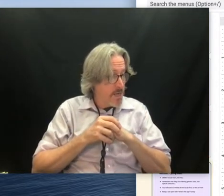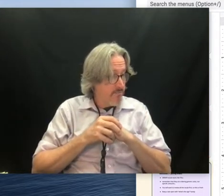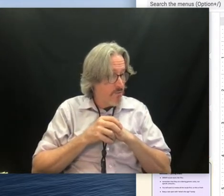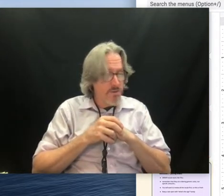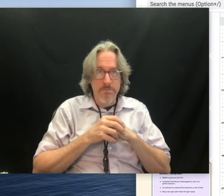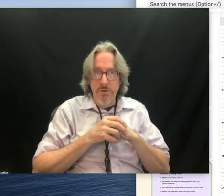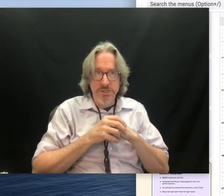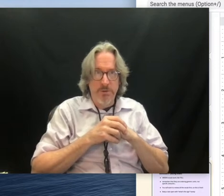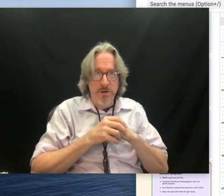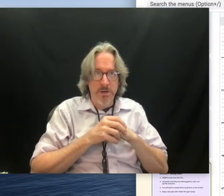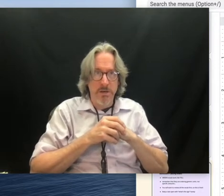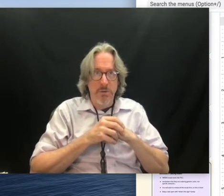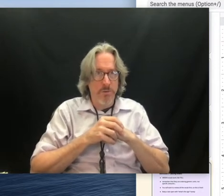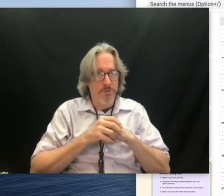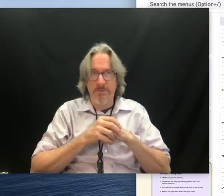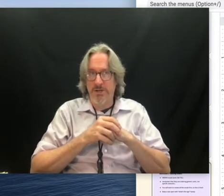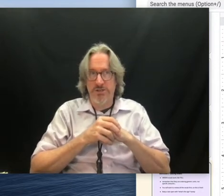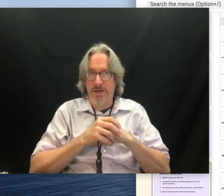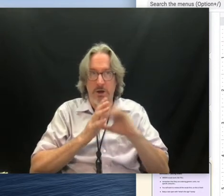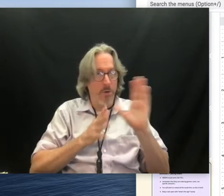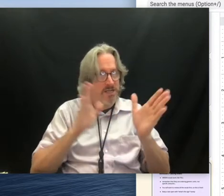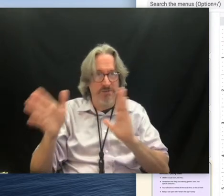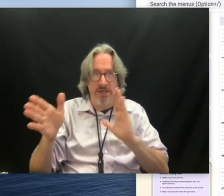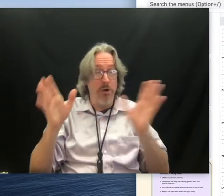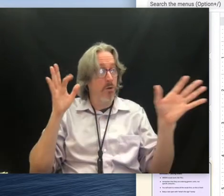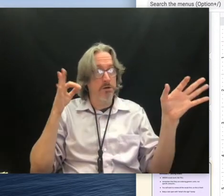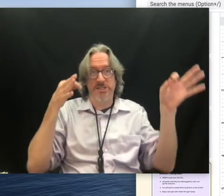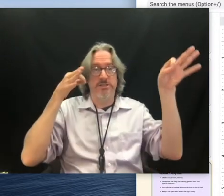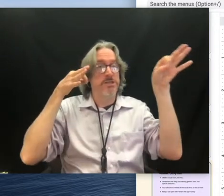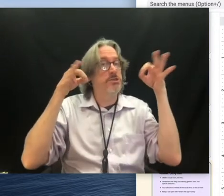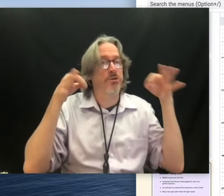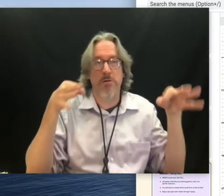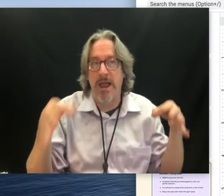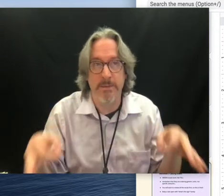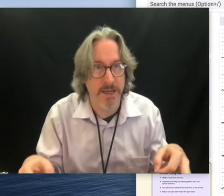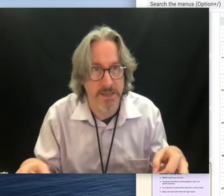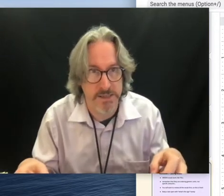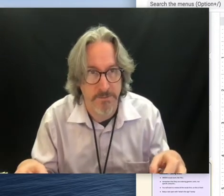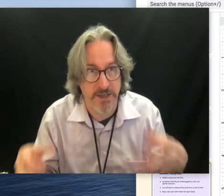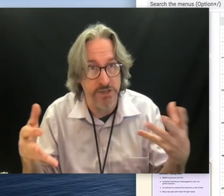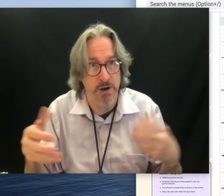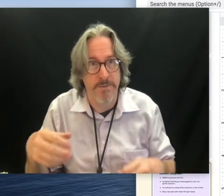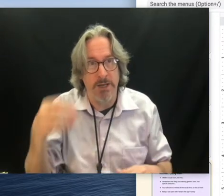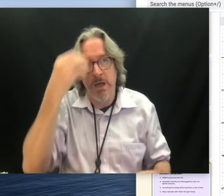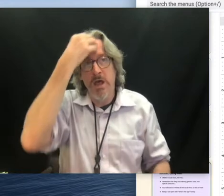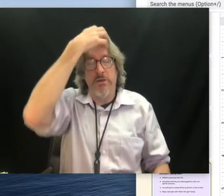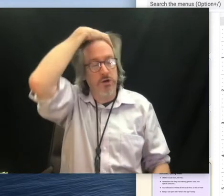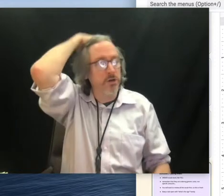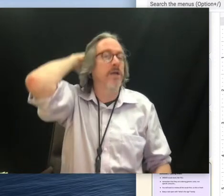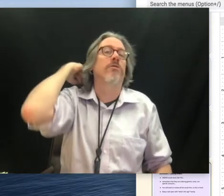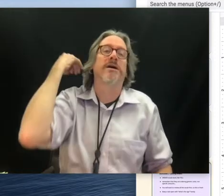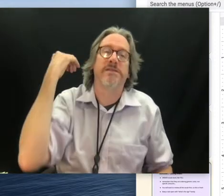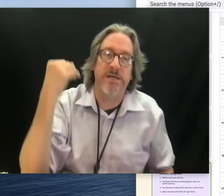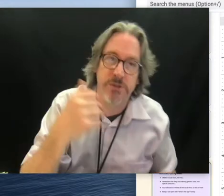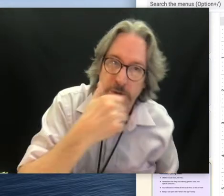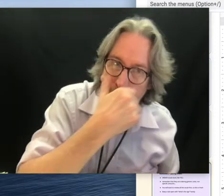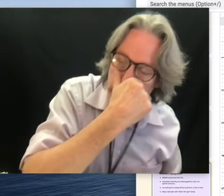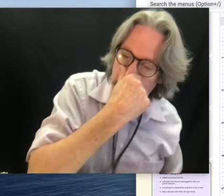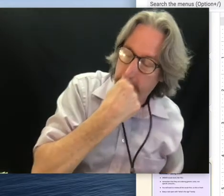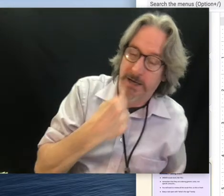it. For the most part, we're pretty much straight OSV or just describing something, describing the cooking